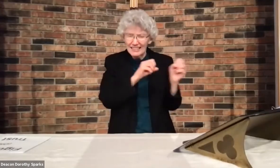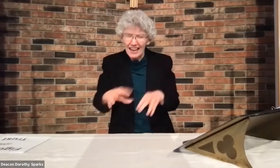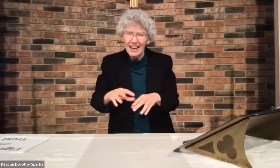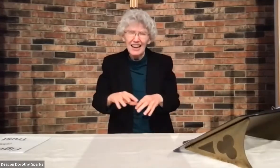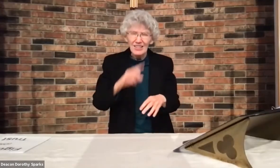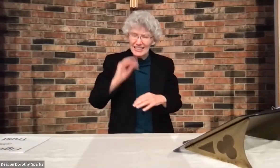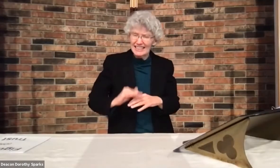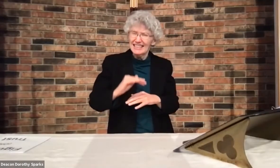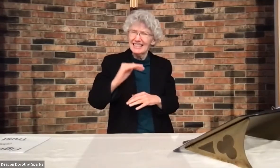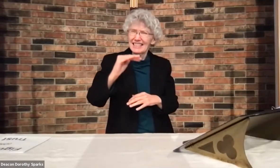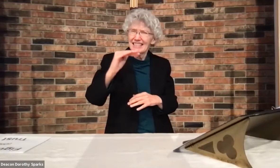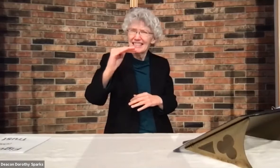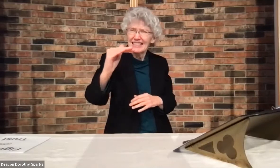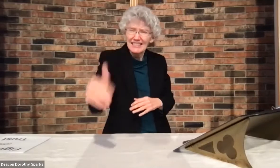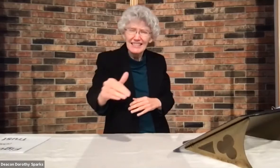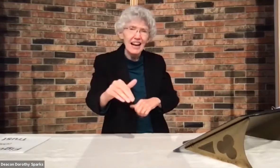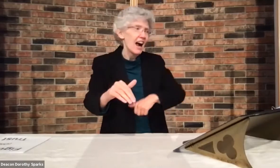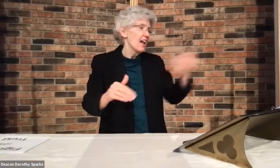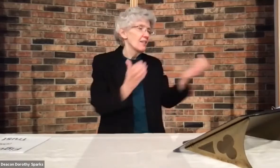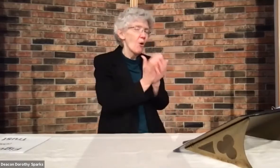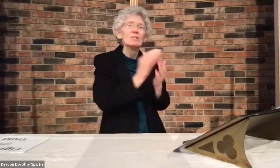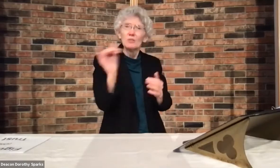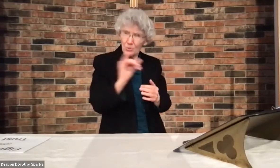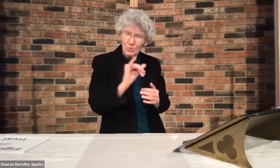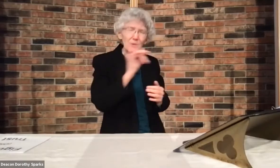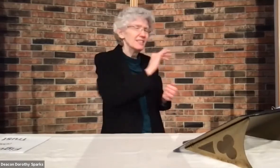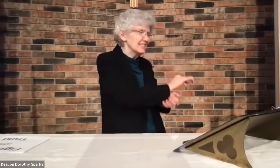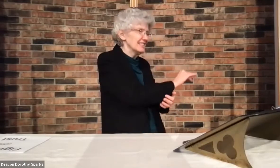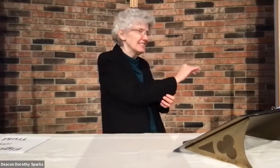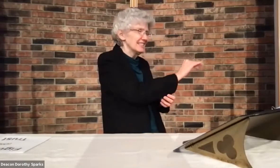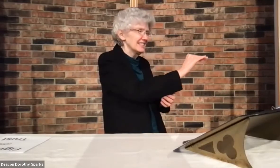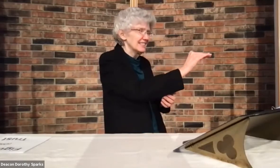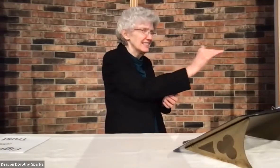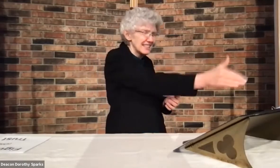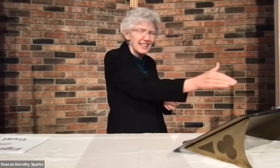boats were filled so full of fish that they were almost sinking.